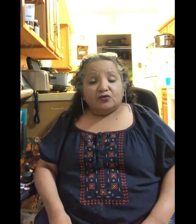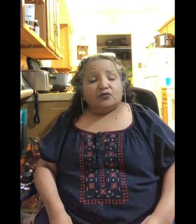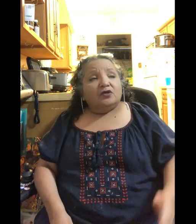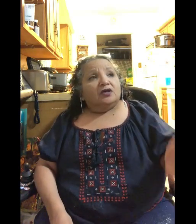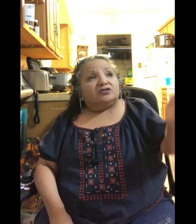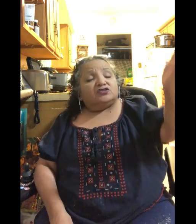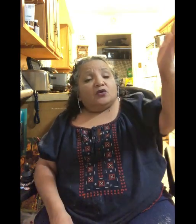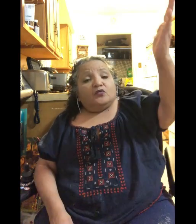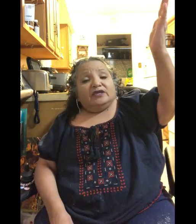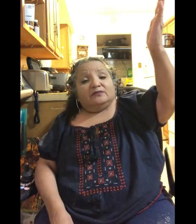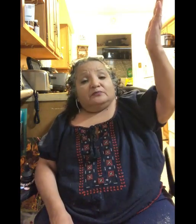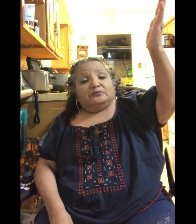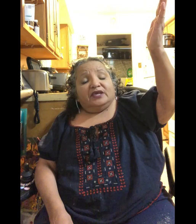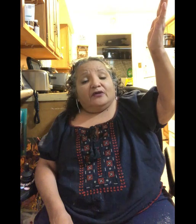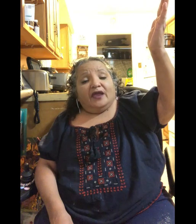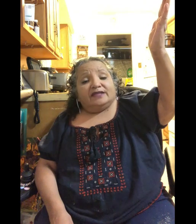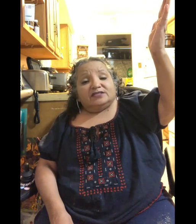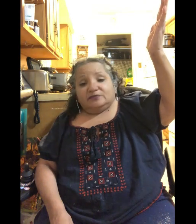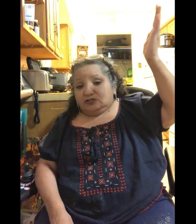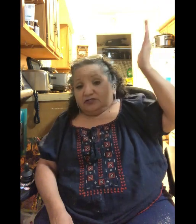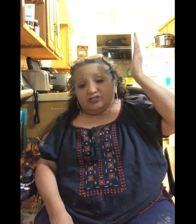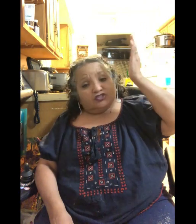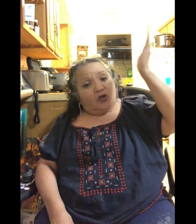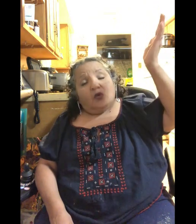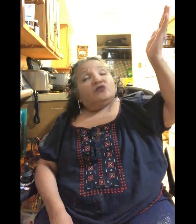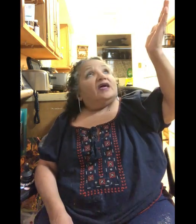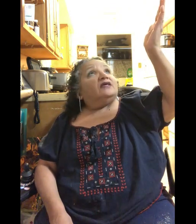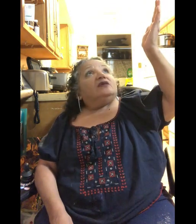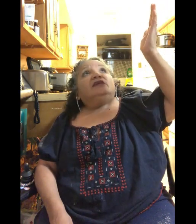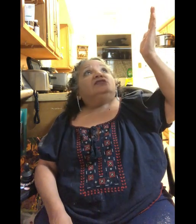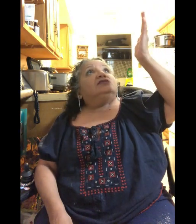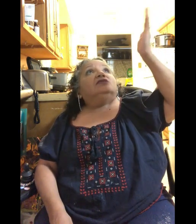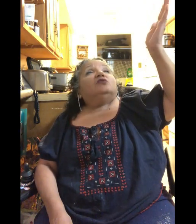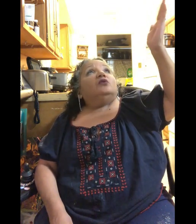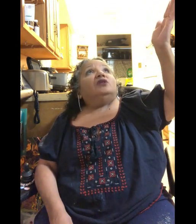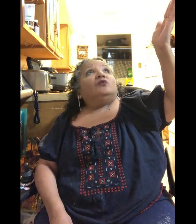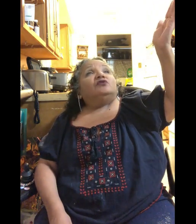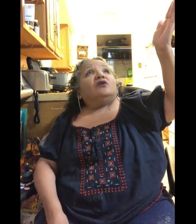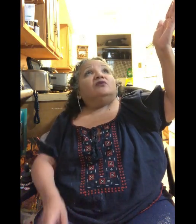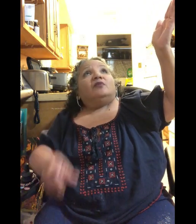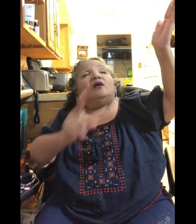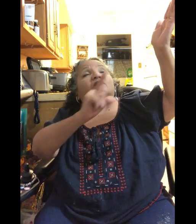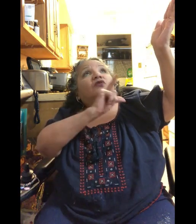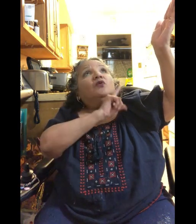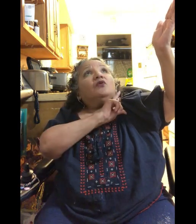you. So we pick our hands up to show that it's the Lord that we're talking about. Lord.